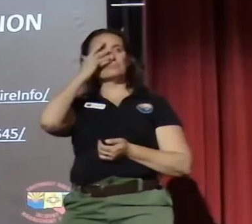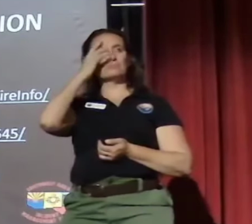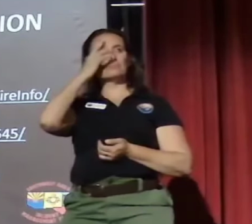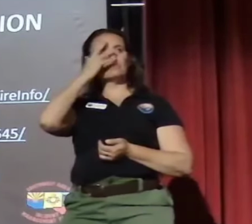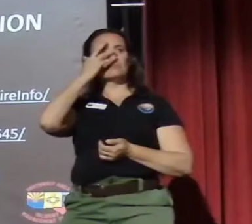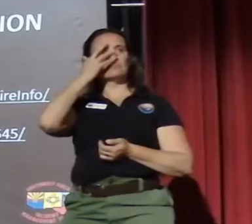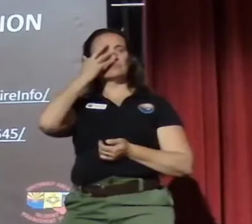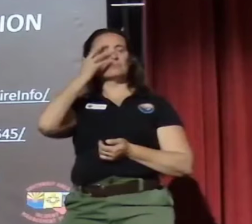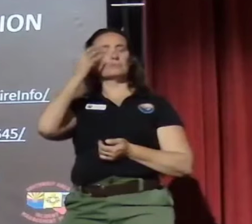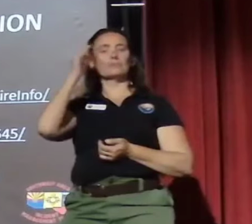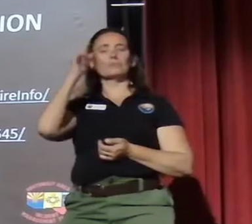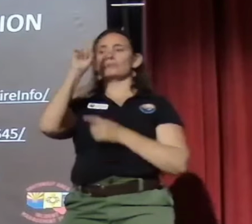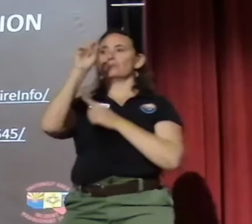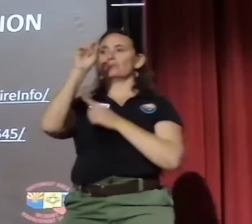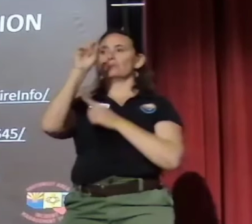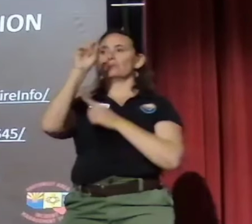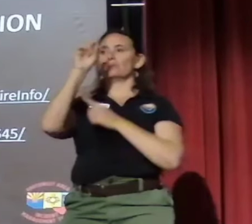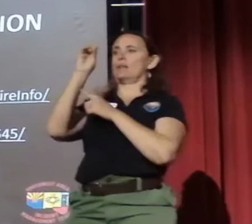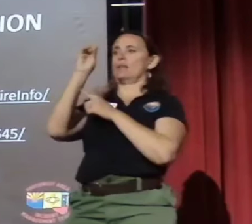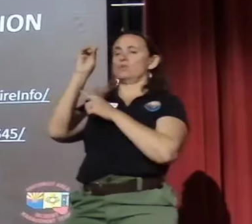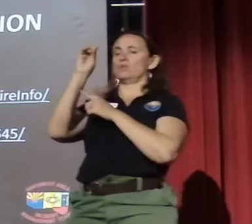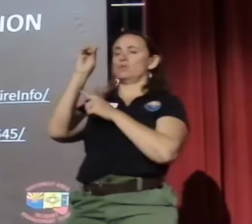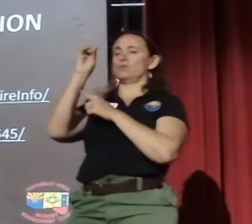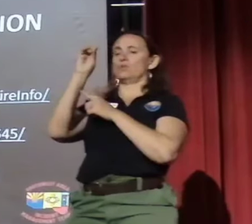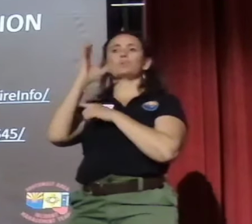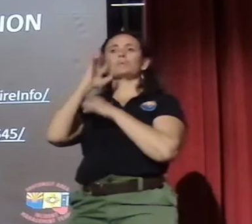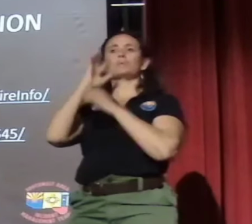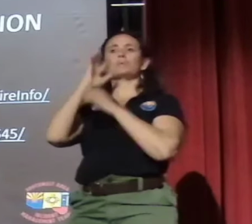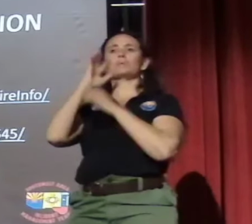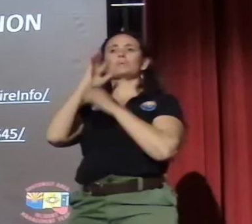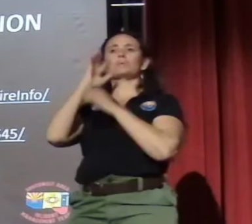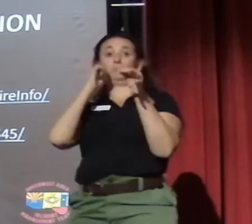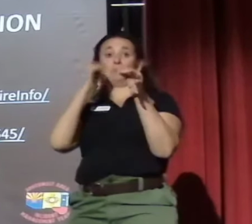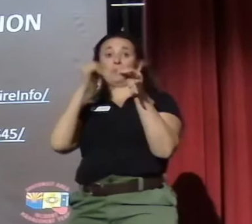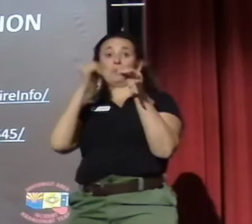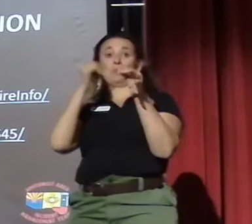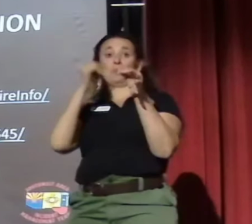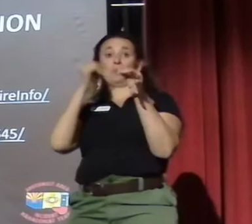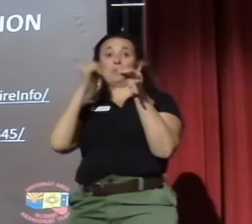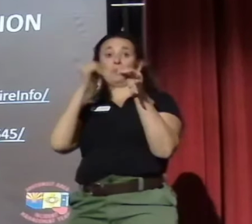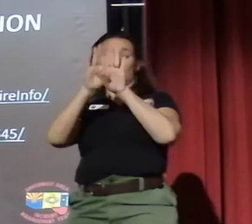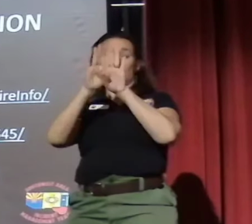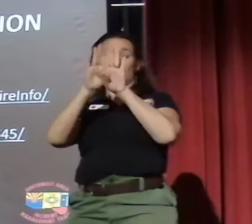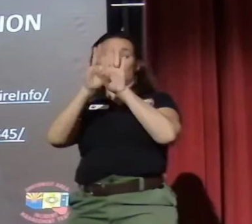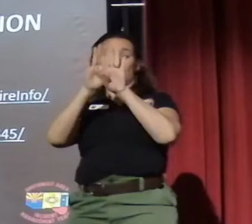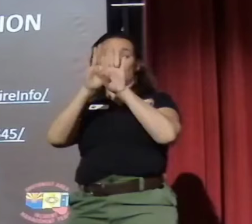The Tonto National Forest will make a decision tomorrow on whether to close the forest. Coconino National.